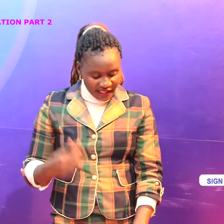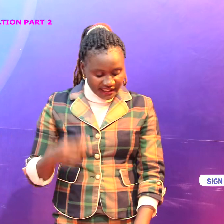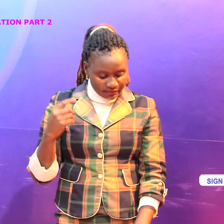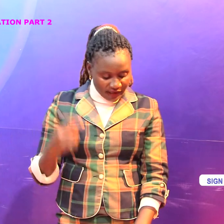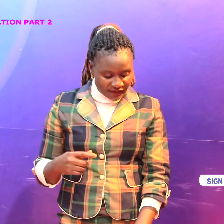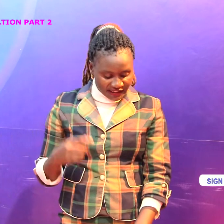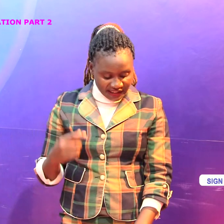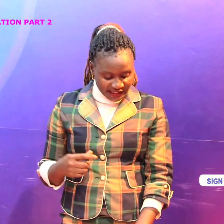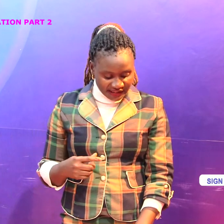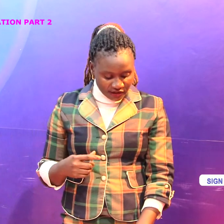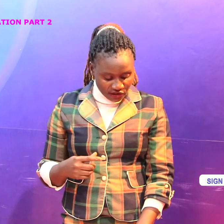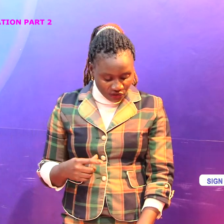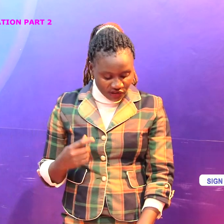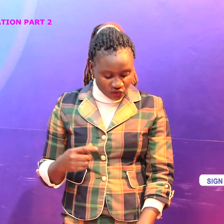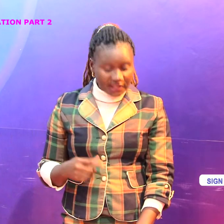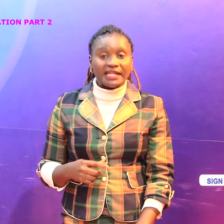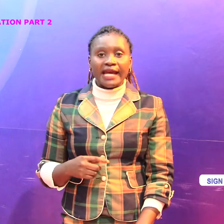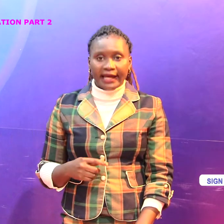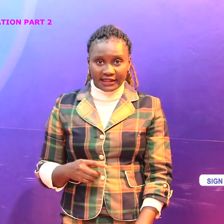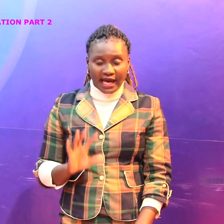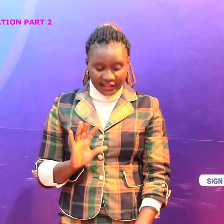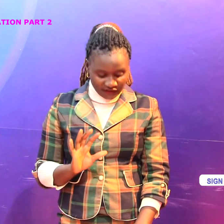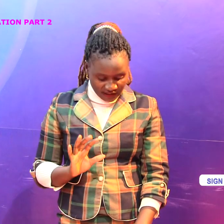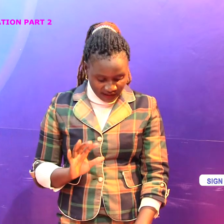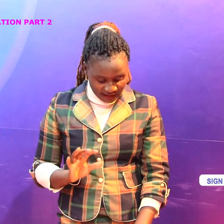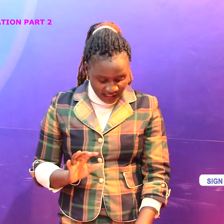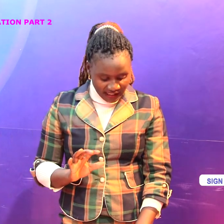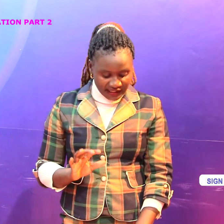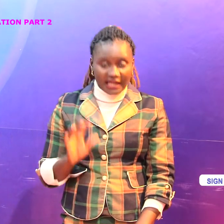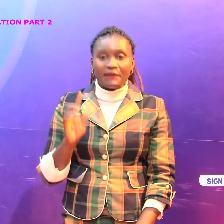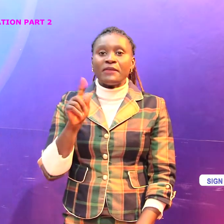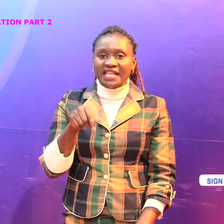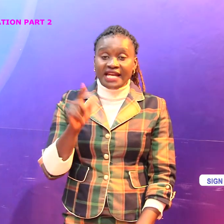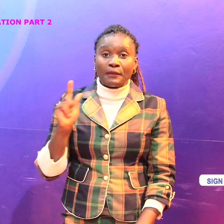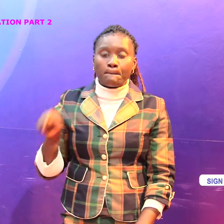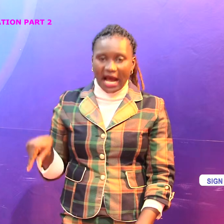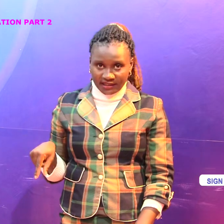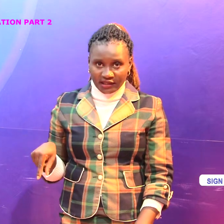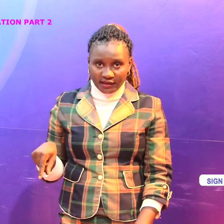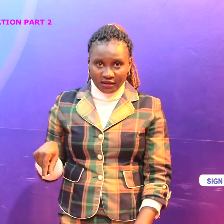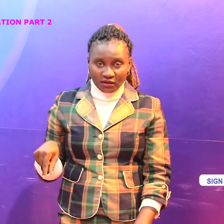present perfect tense is used to indicate activities in the immediate past.